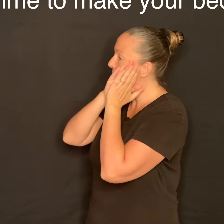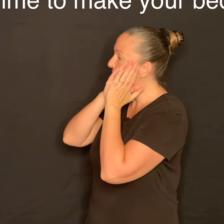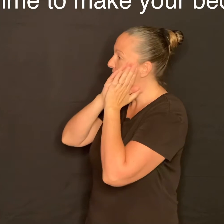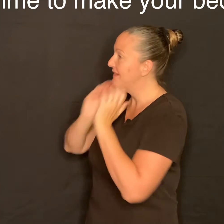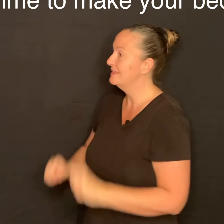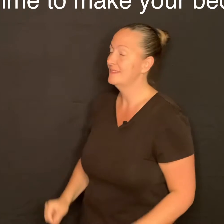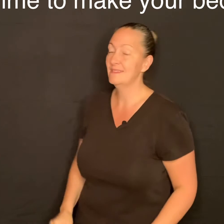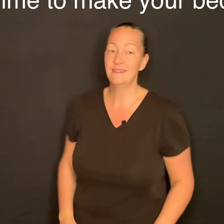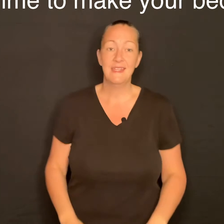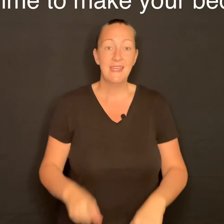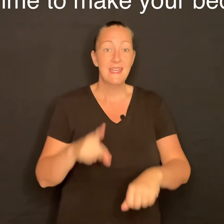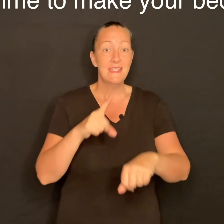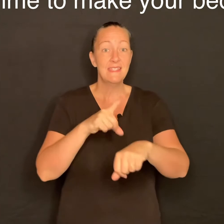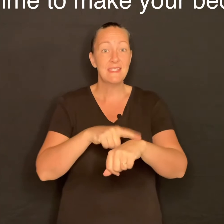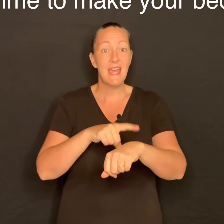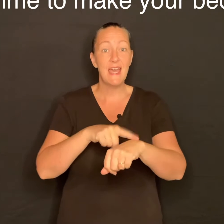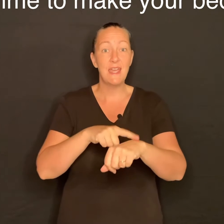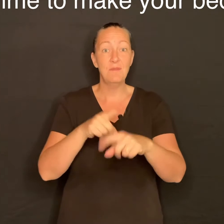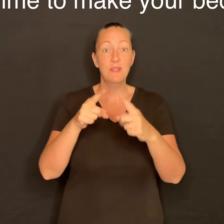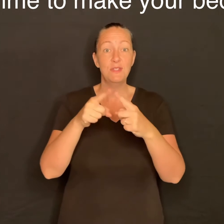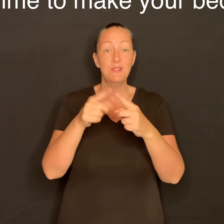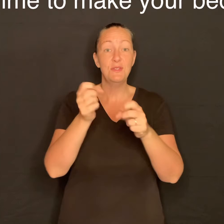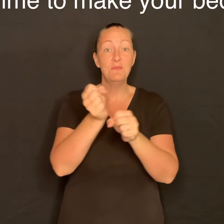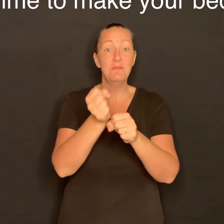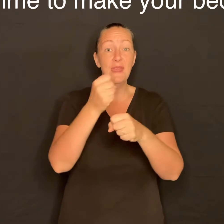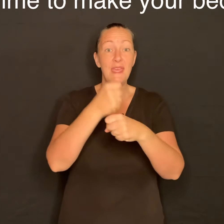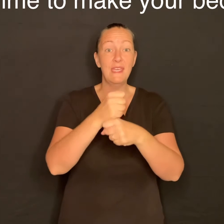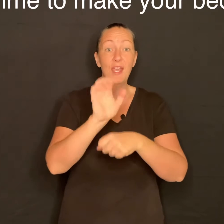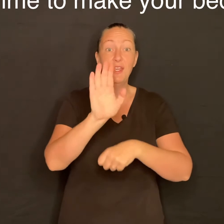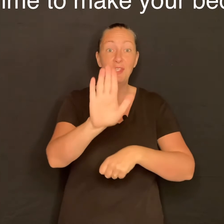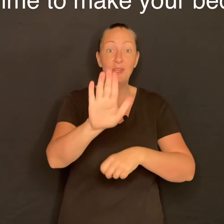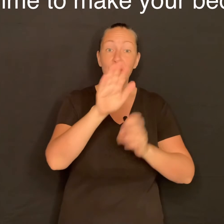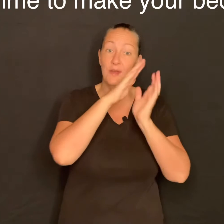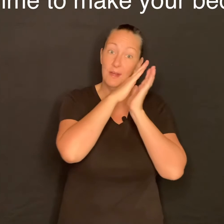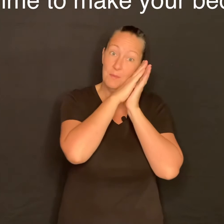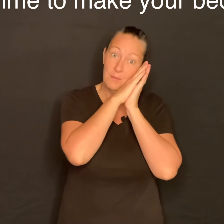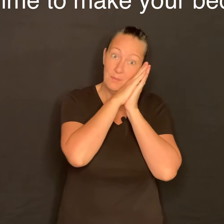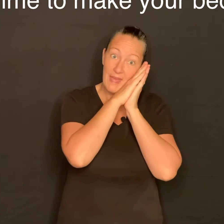bed. Time to make your bed.